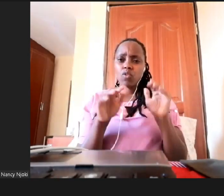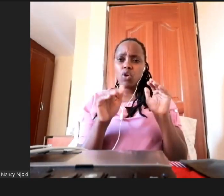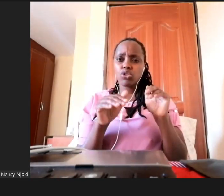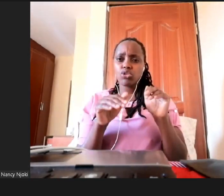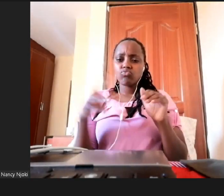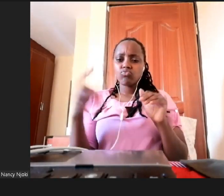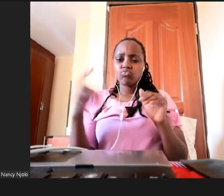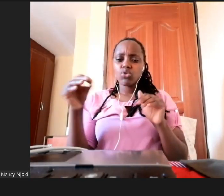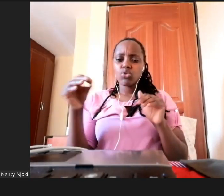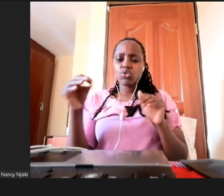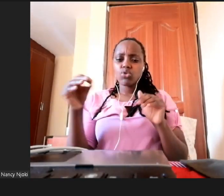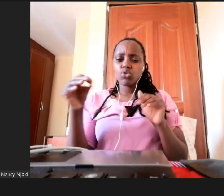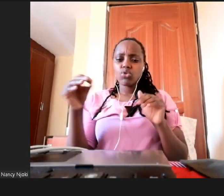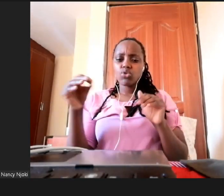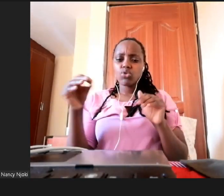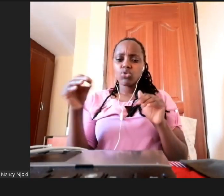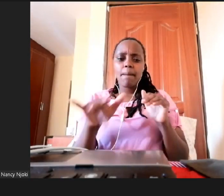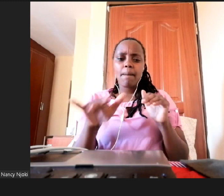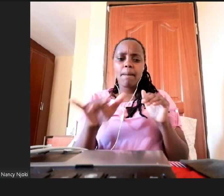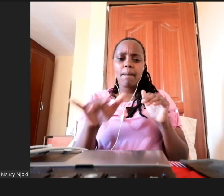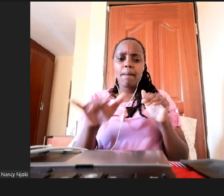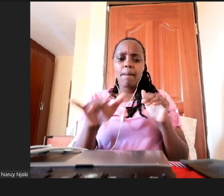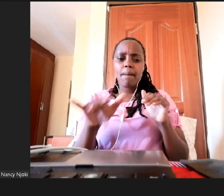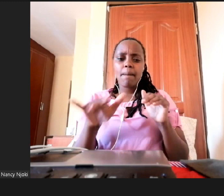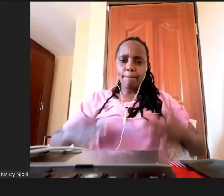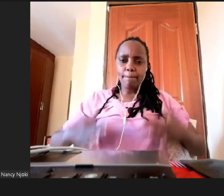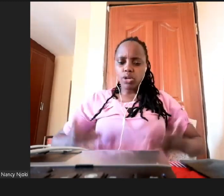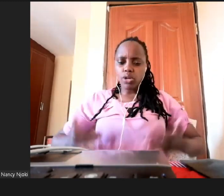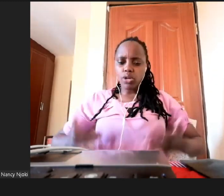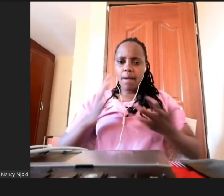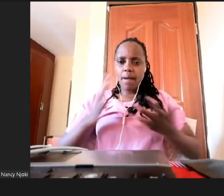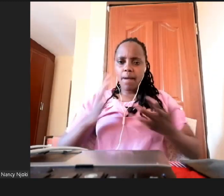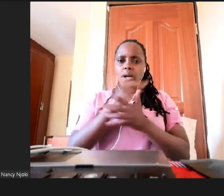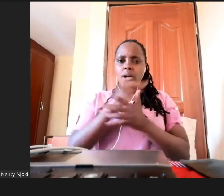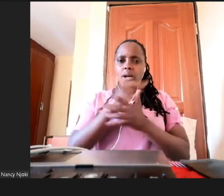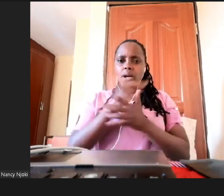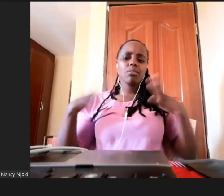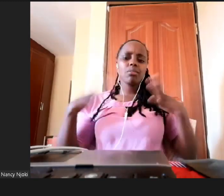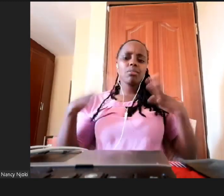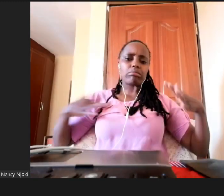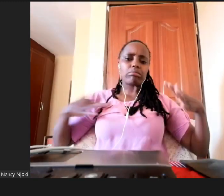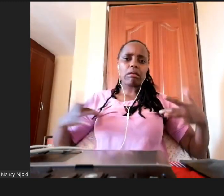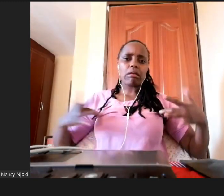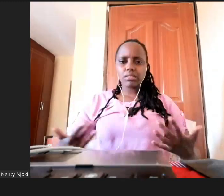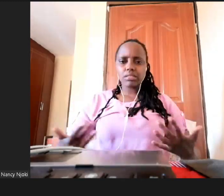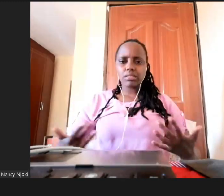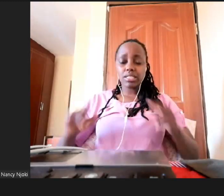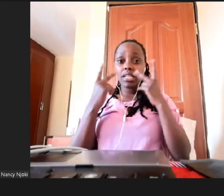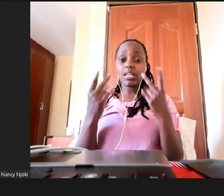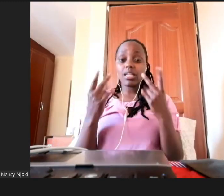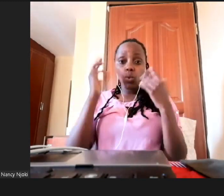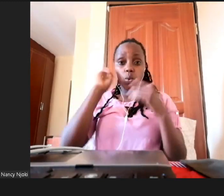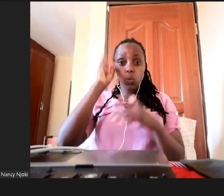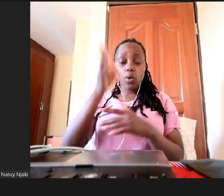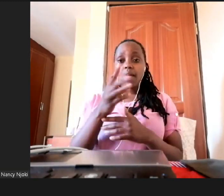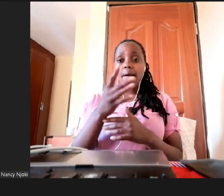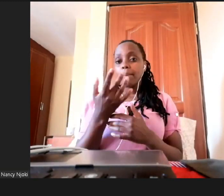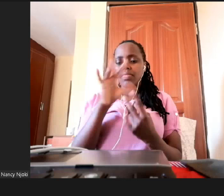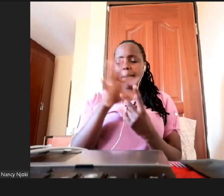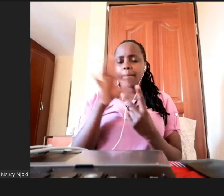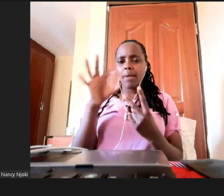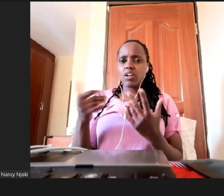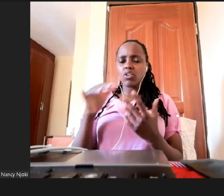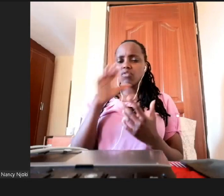parts of the body that they don't like being touched. And then you see the prevalence of abuse by